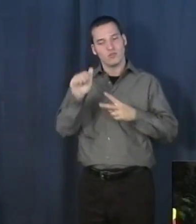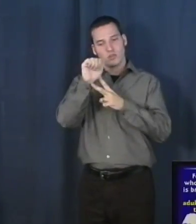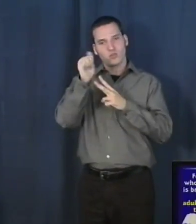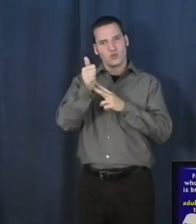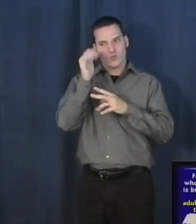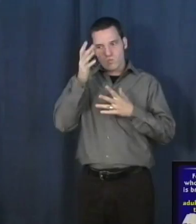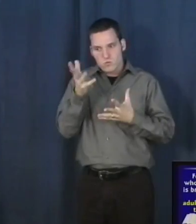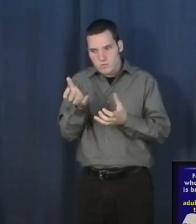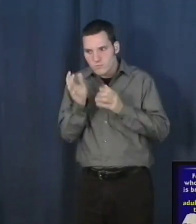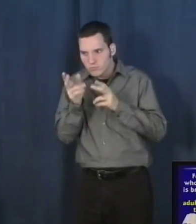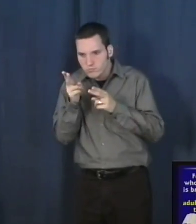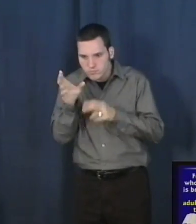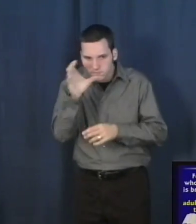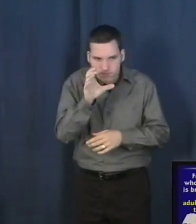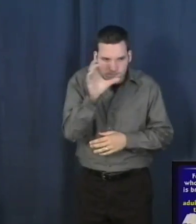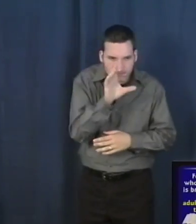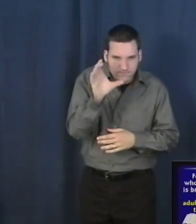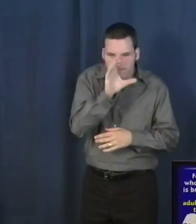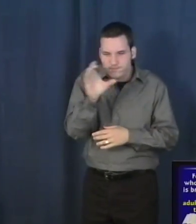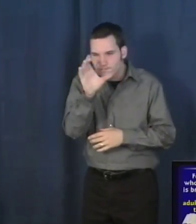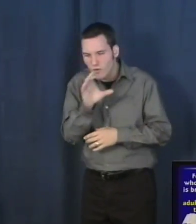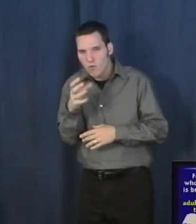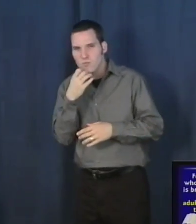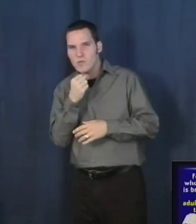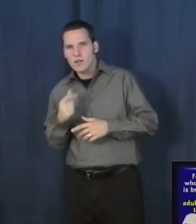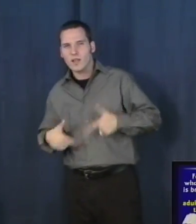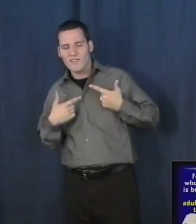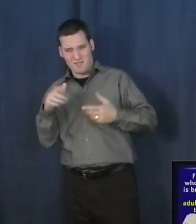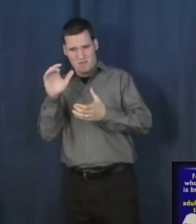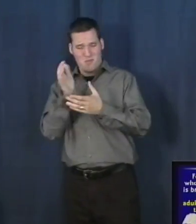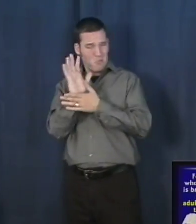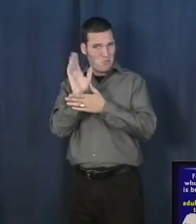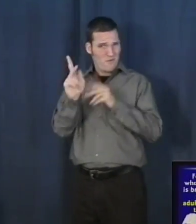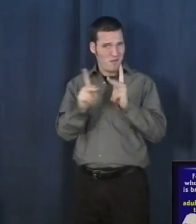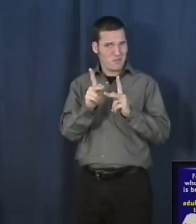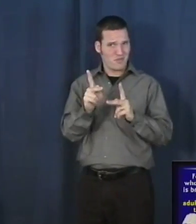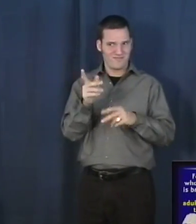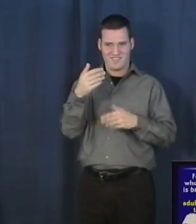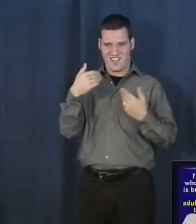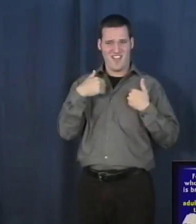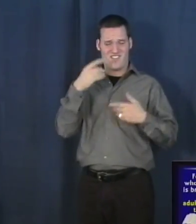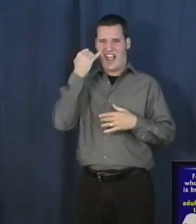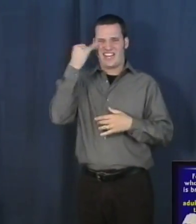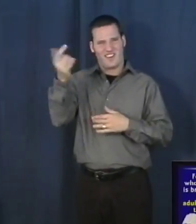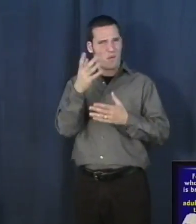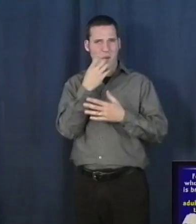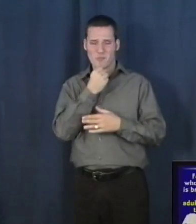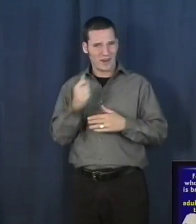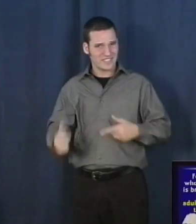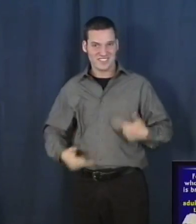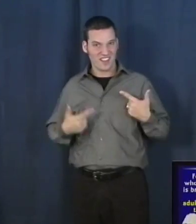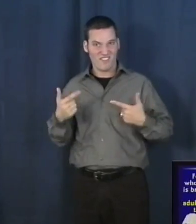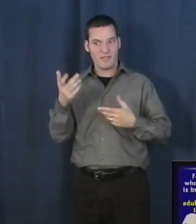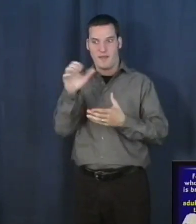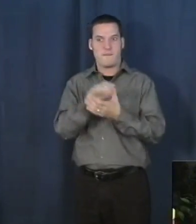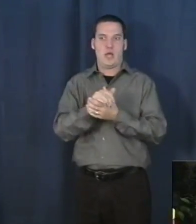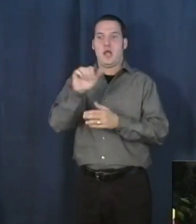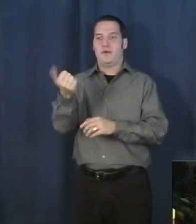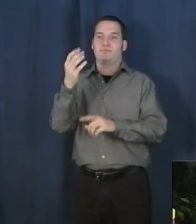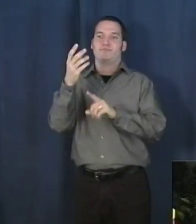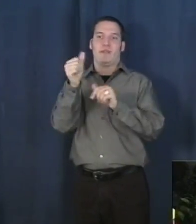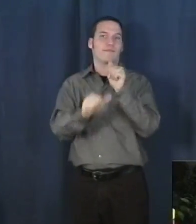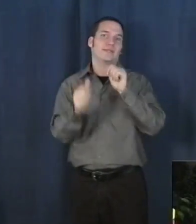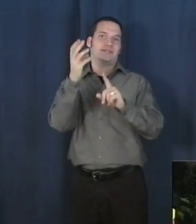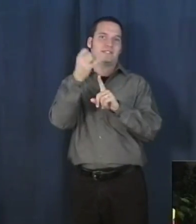for the precious life. These movie stars getting married again every 6 months don't have a clue what the precious life is all about. Now, kids, listen